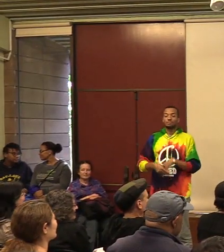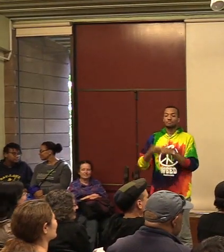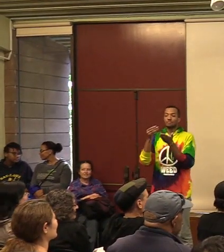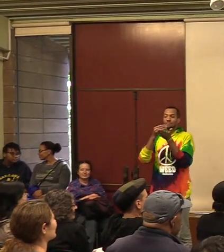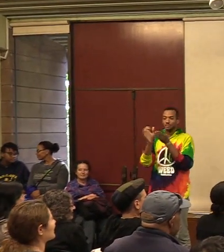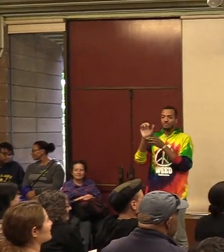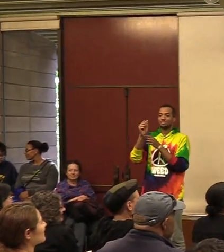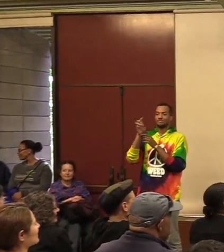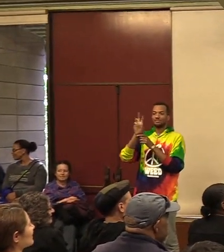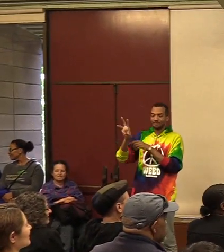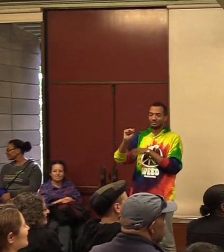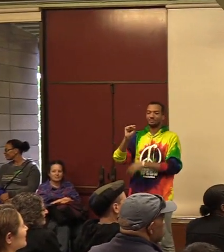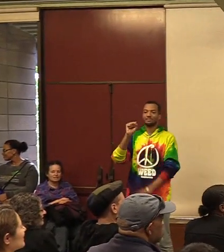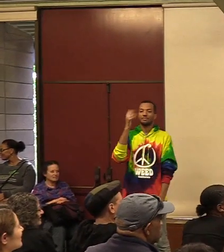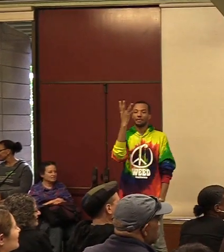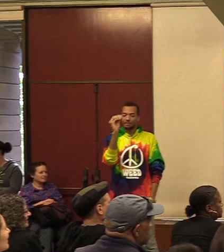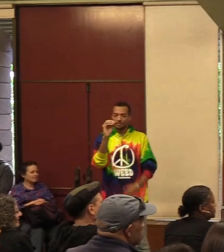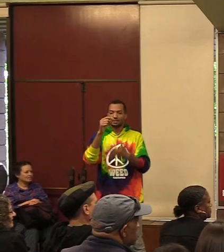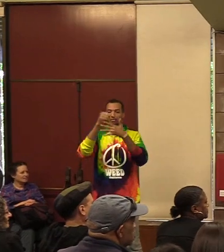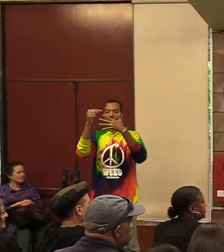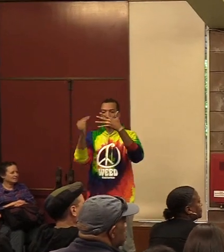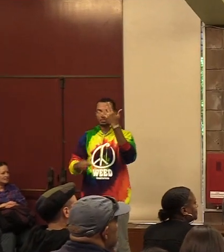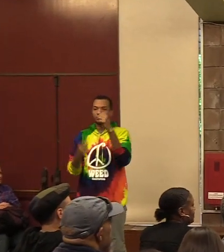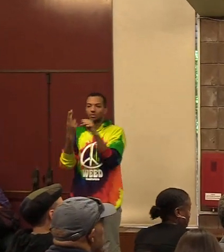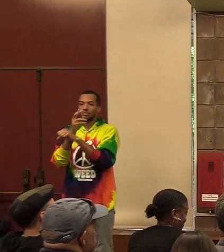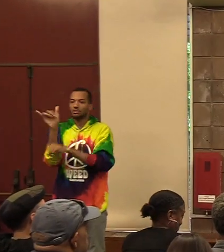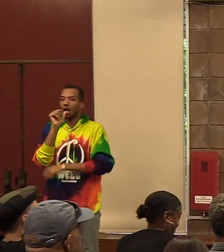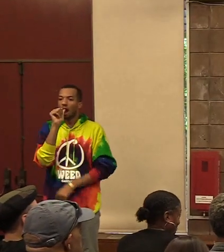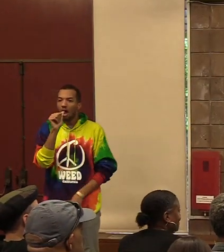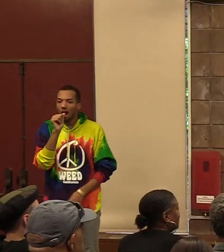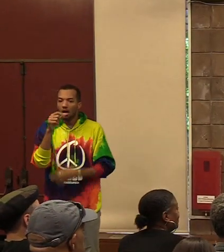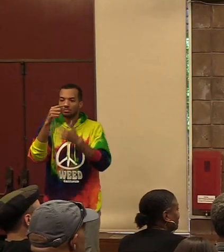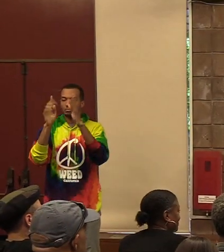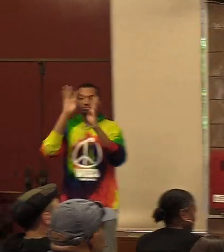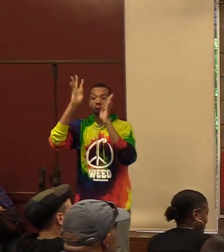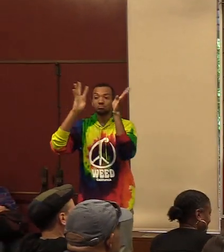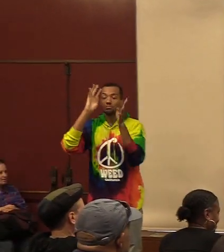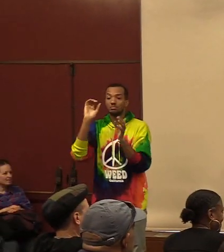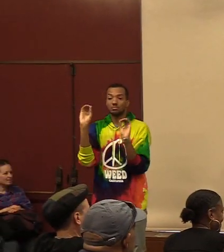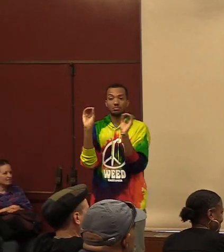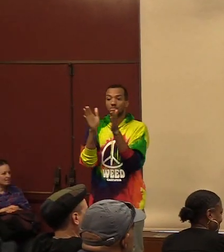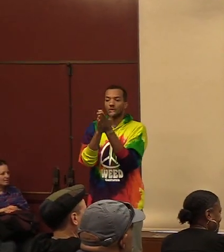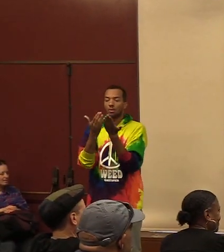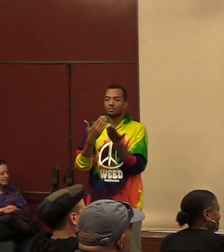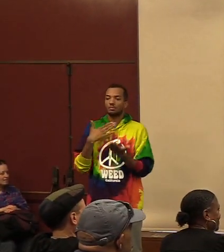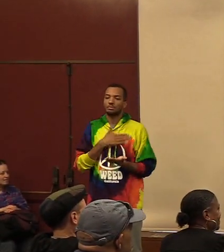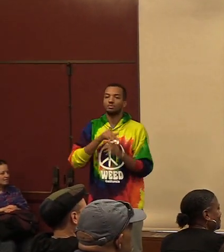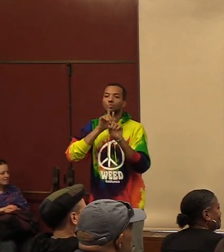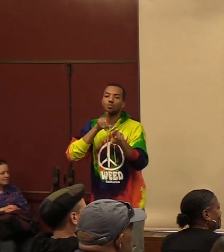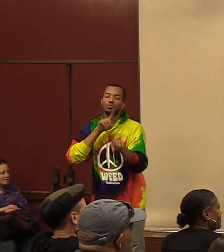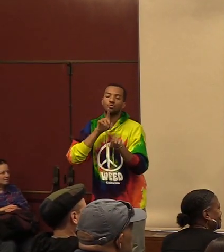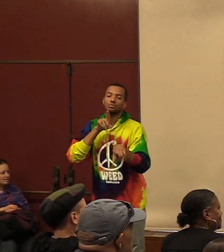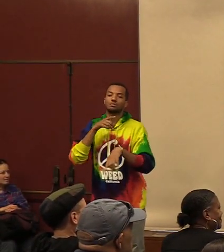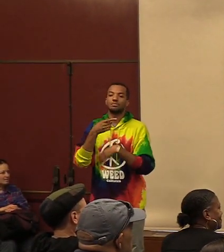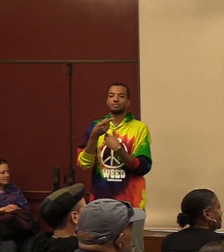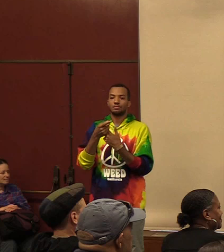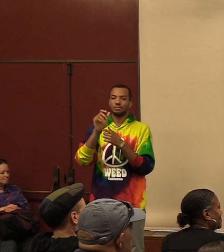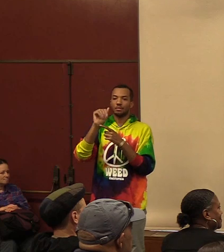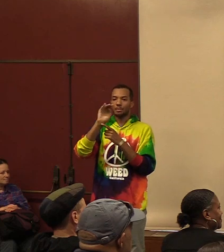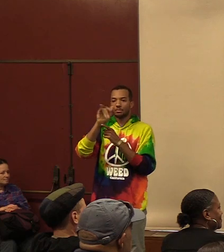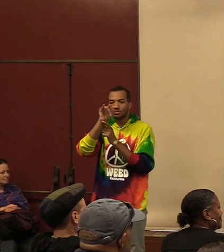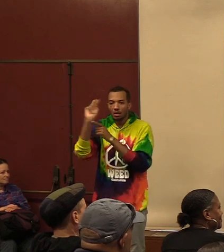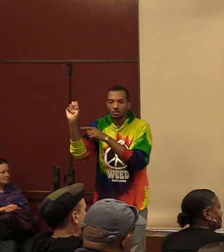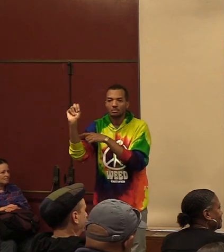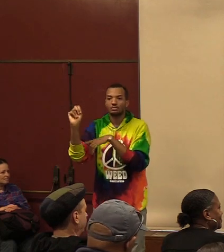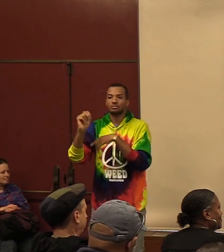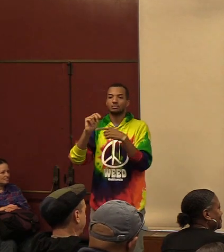Cashews. 50 recipes using the cashew nut. If you don't have the book, order the book. And you can order on Amazon or